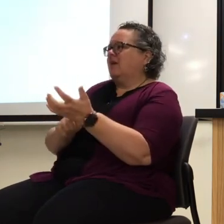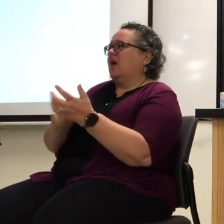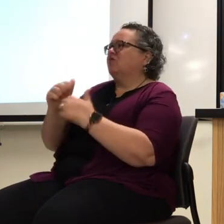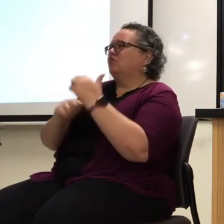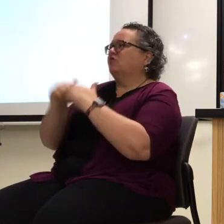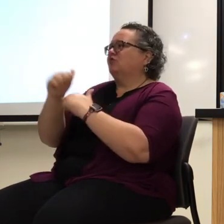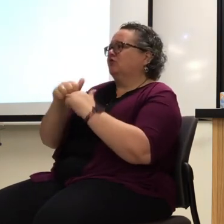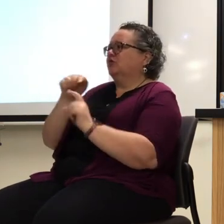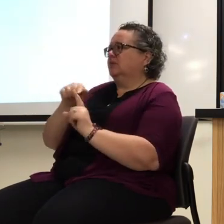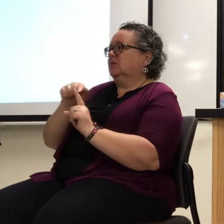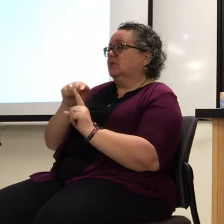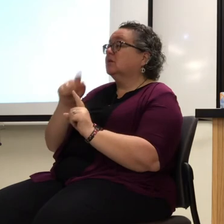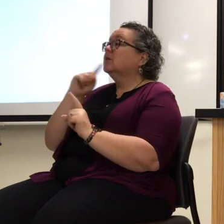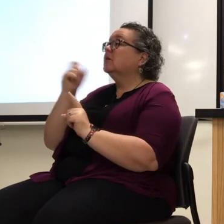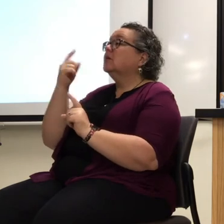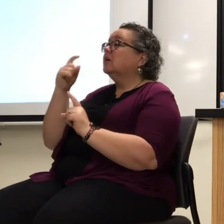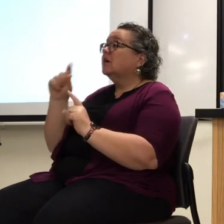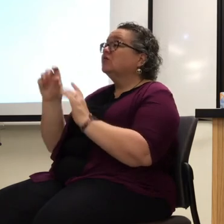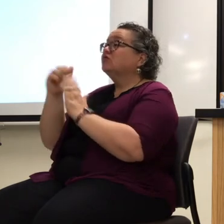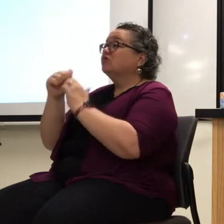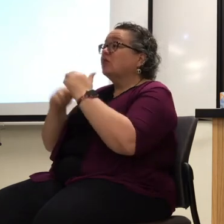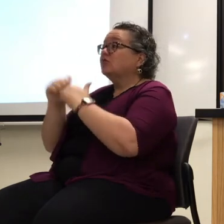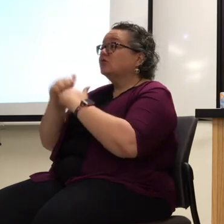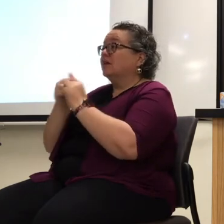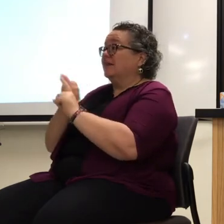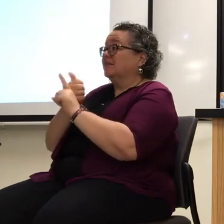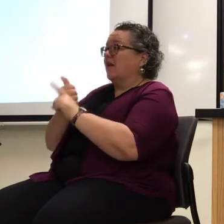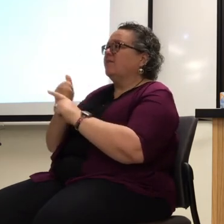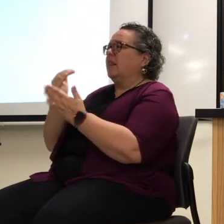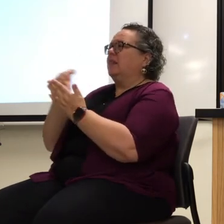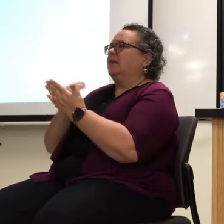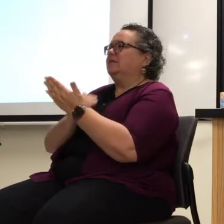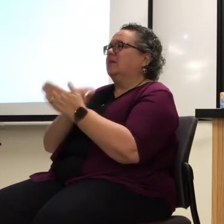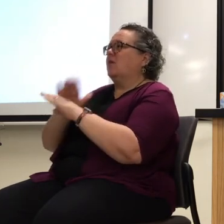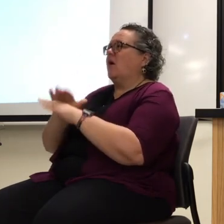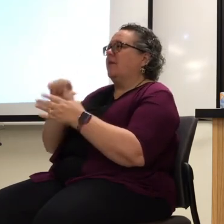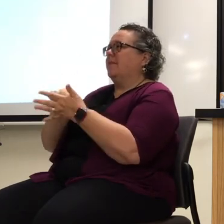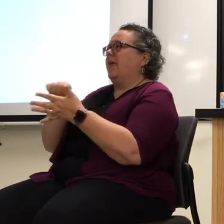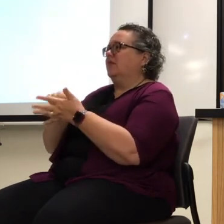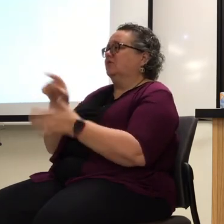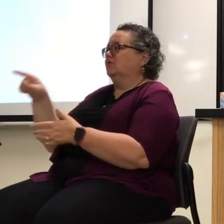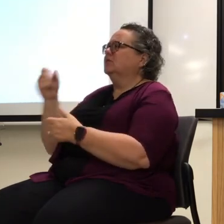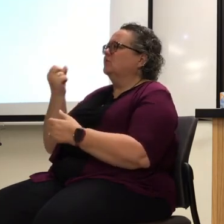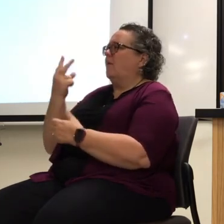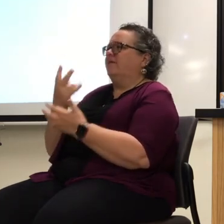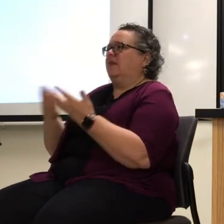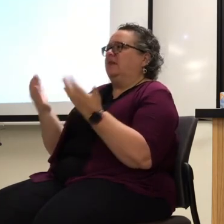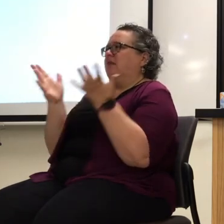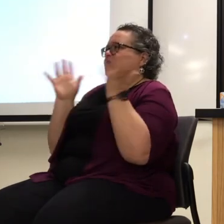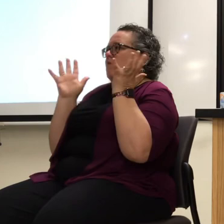And the structures are listed on the third page. There's just 12 things.